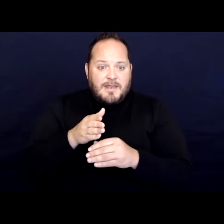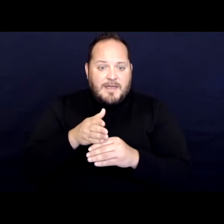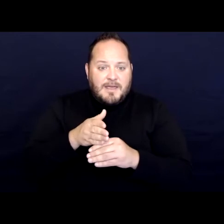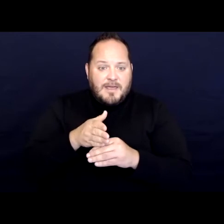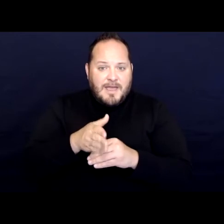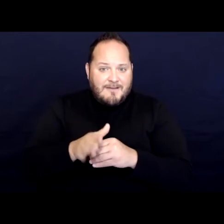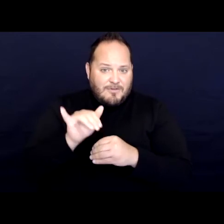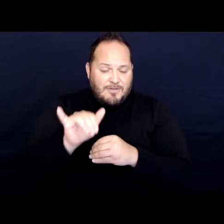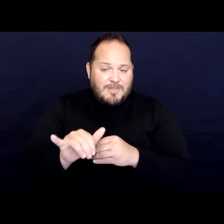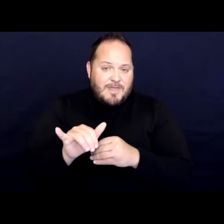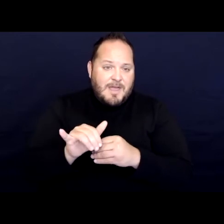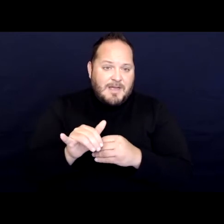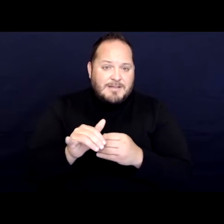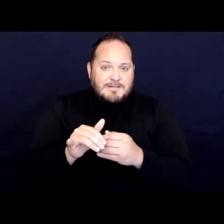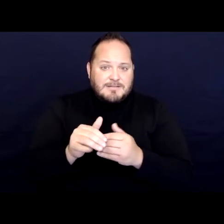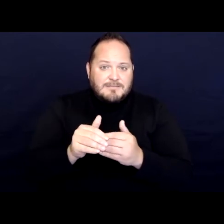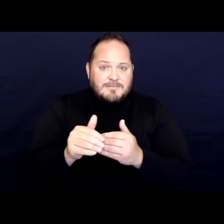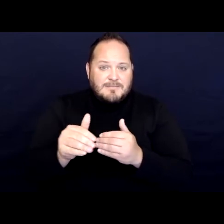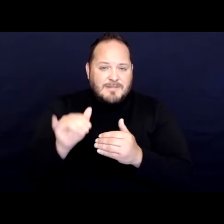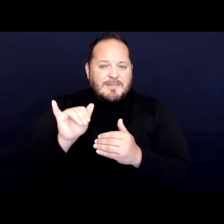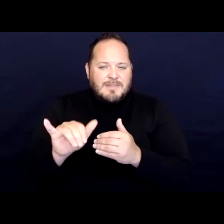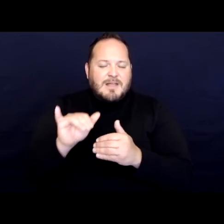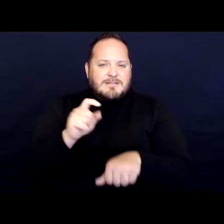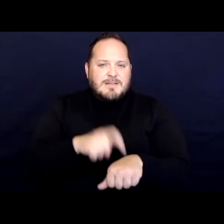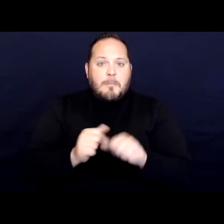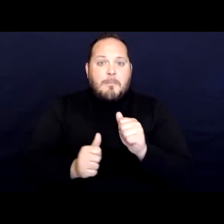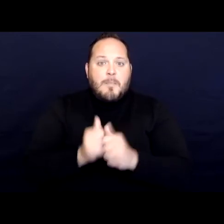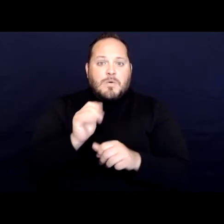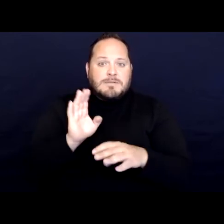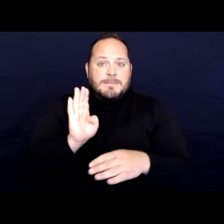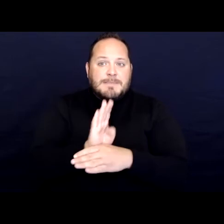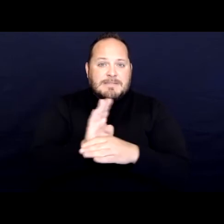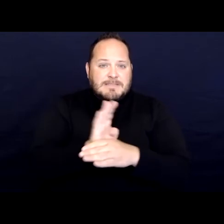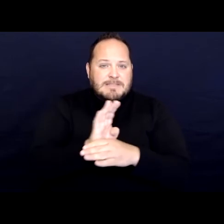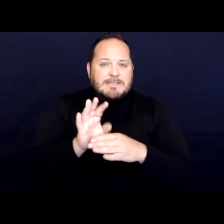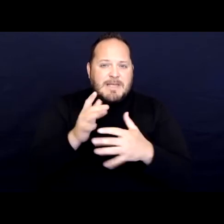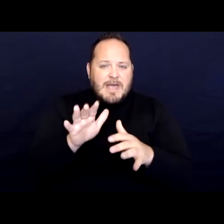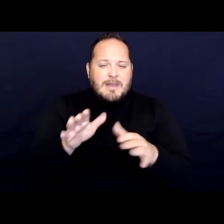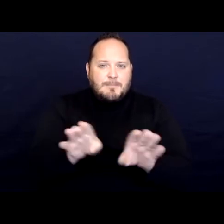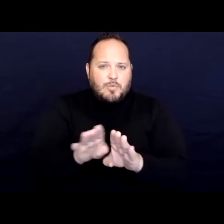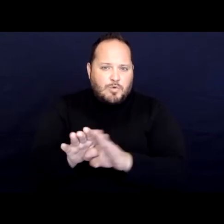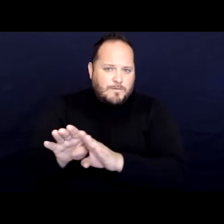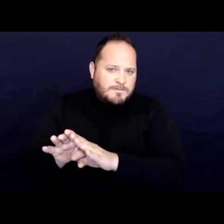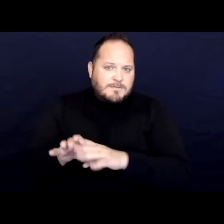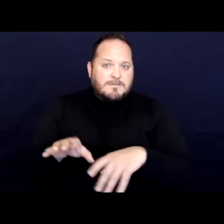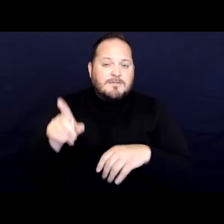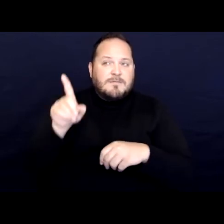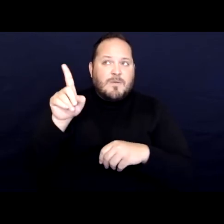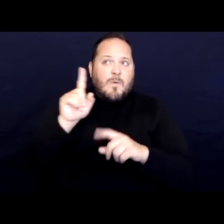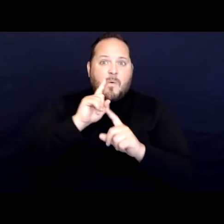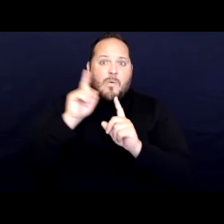think, when most businesses had moved and the health orders had come down to